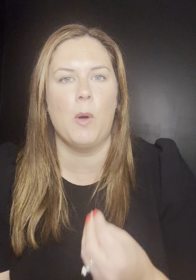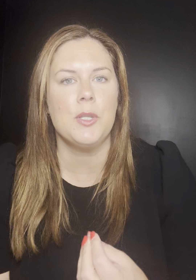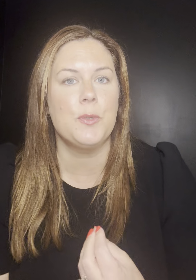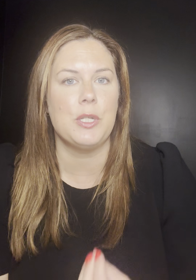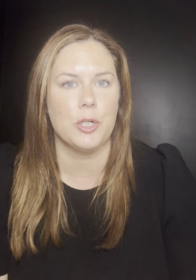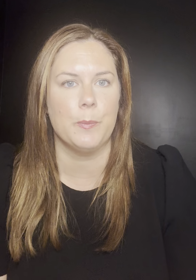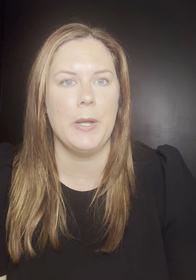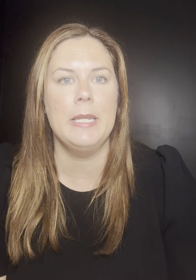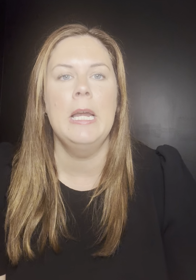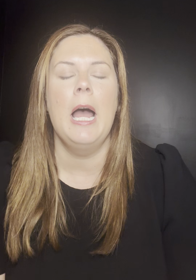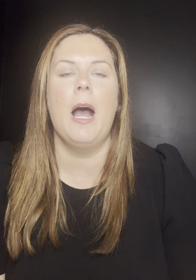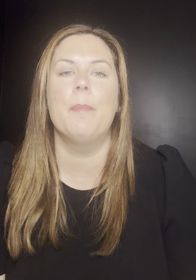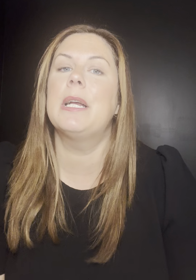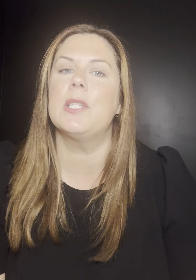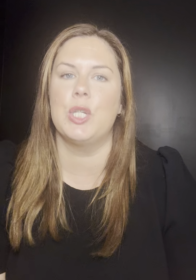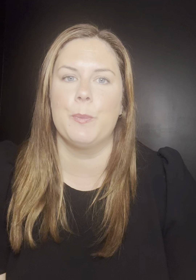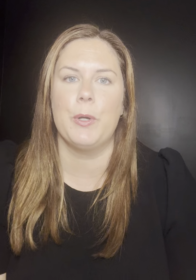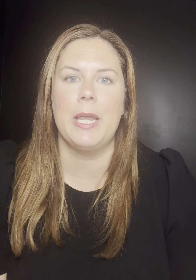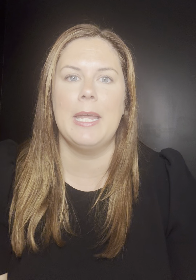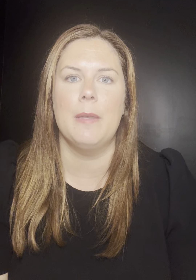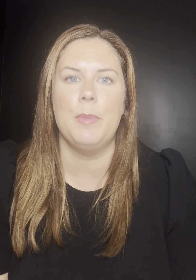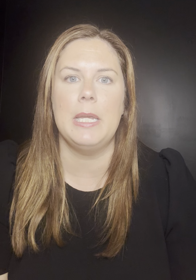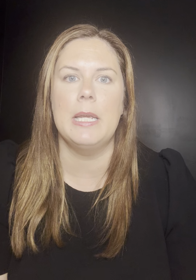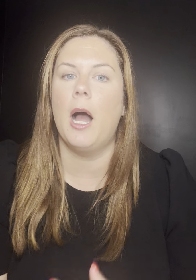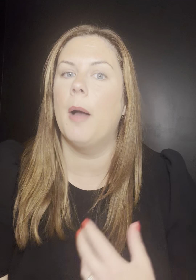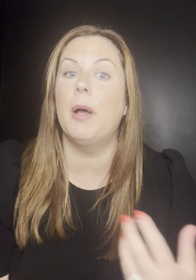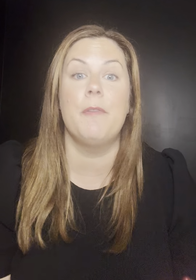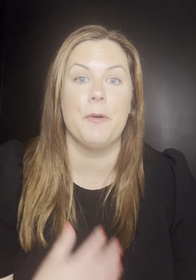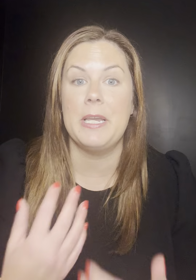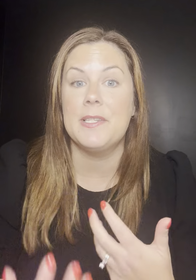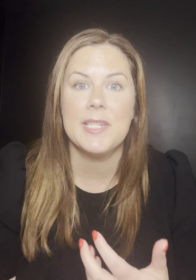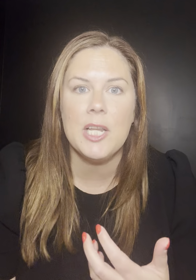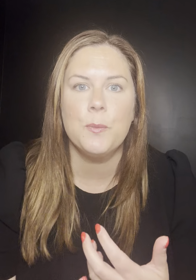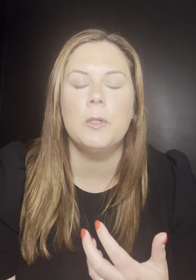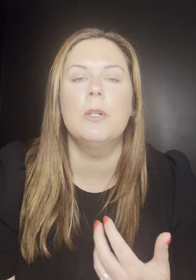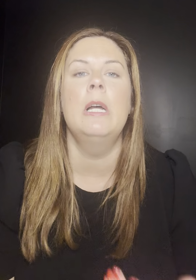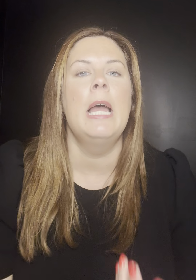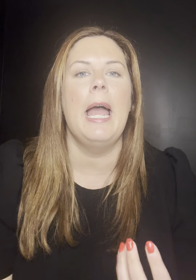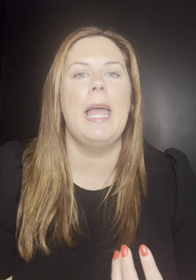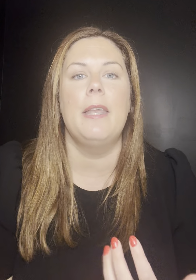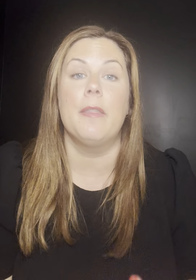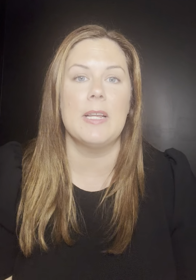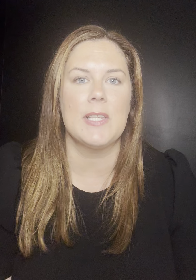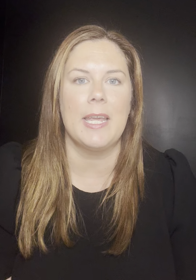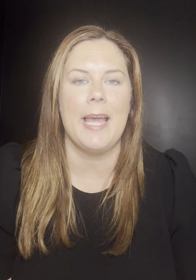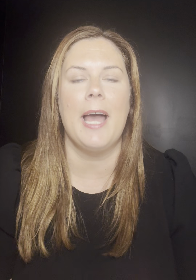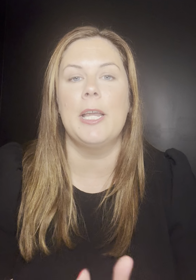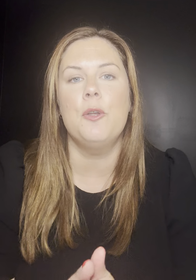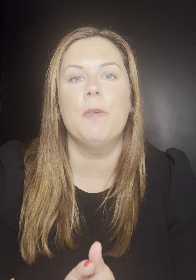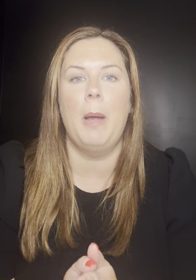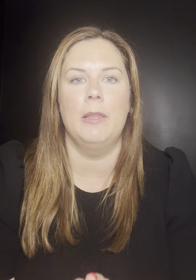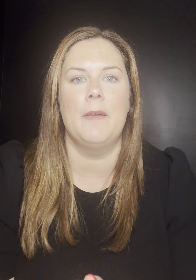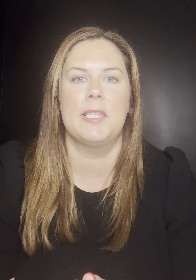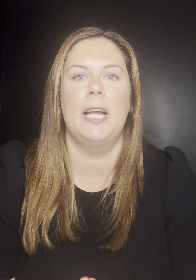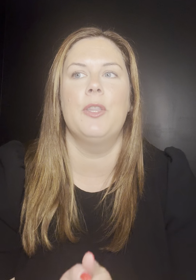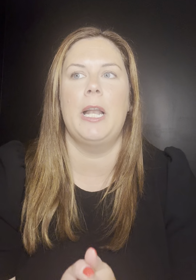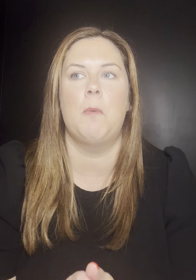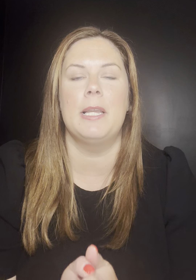to interpret because interpreting can be a varied schedule and things like that. And I knew for my lifestyle that I wanted to